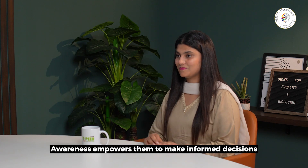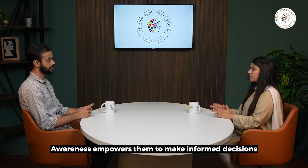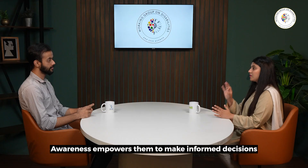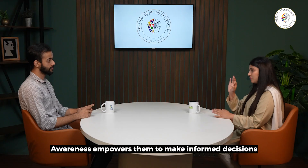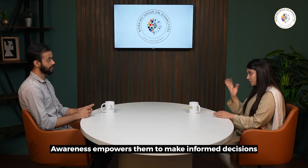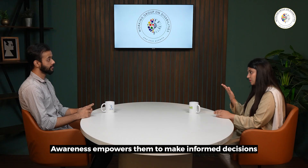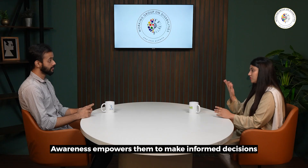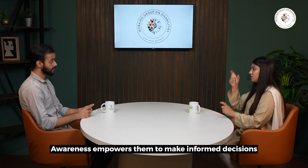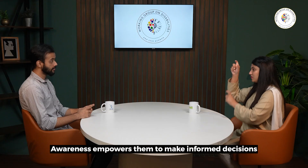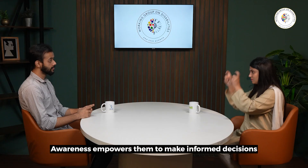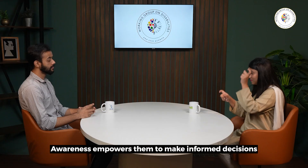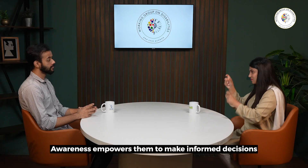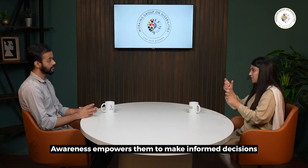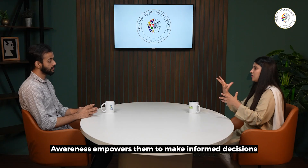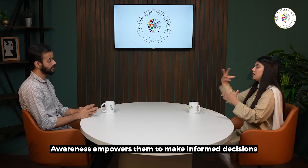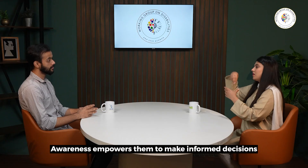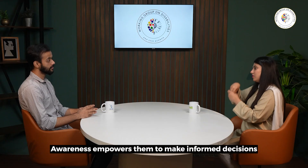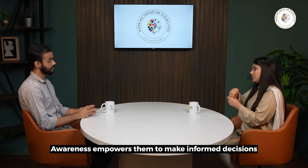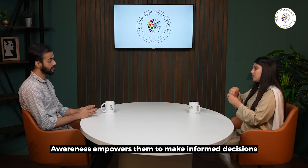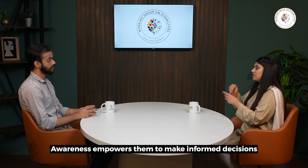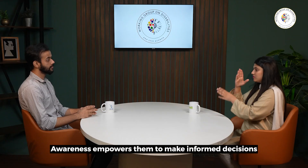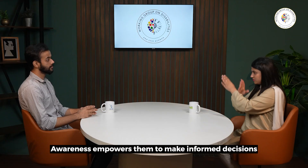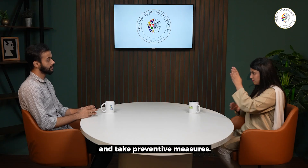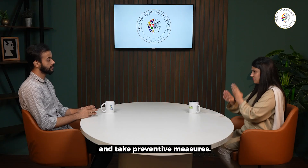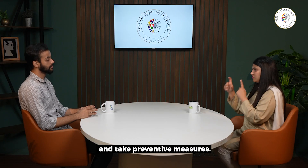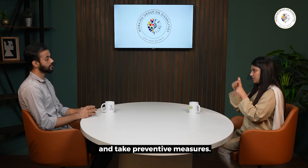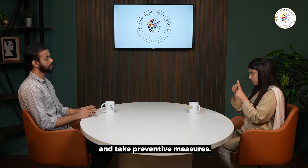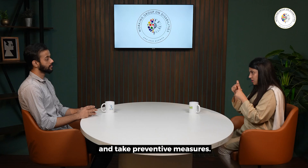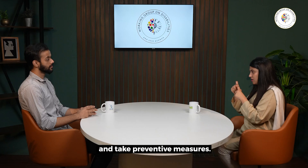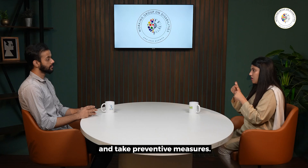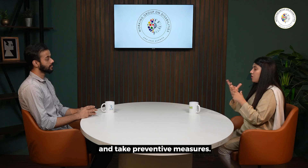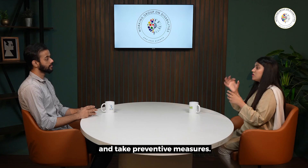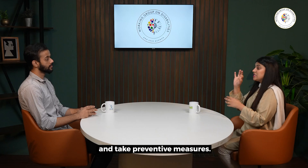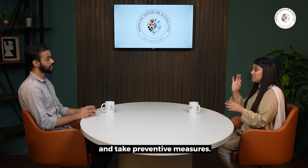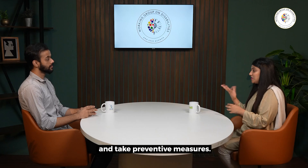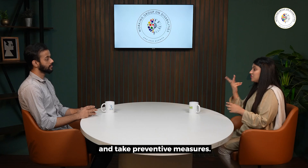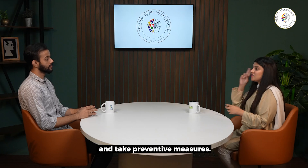Awareness empowers them to make informed decisions and take preventive measures.